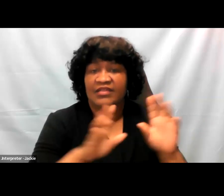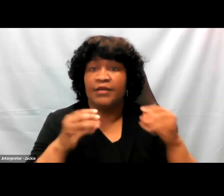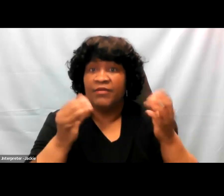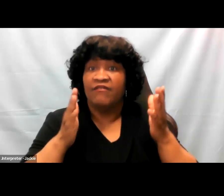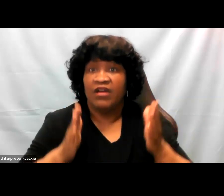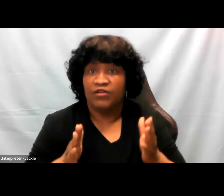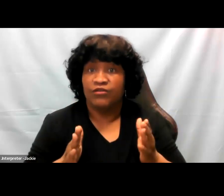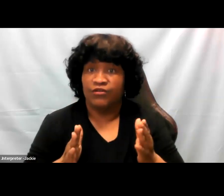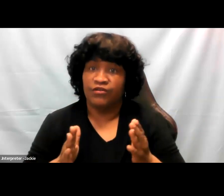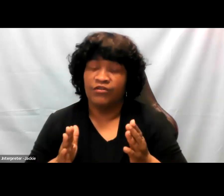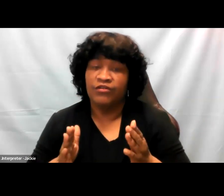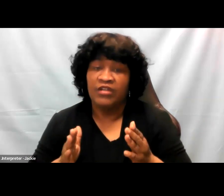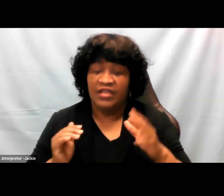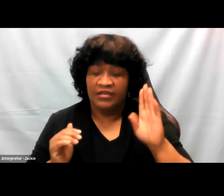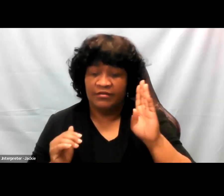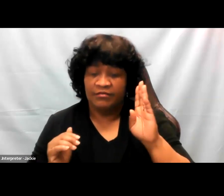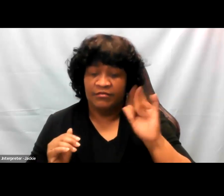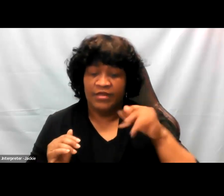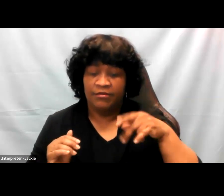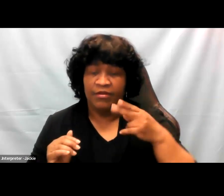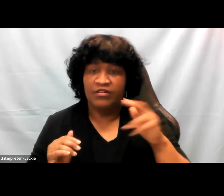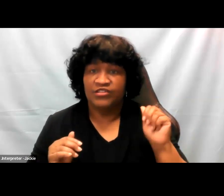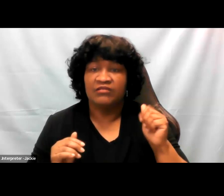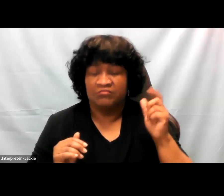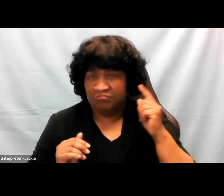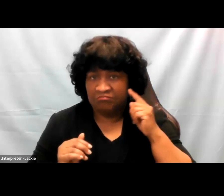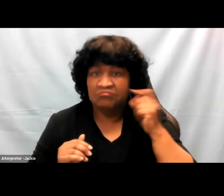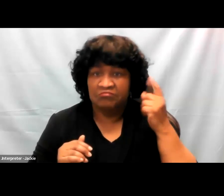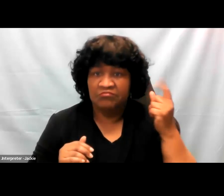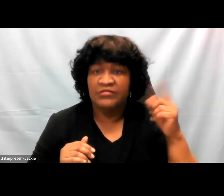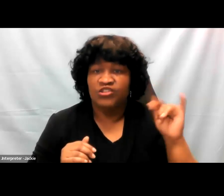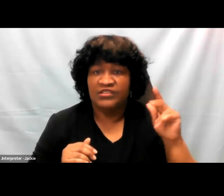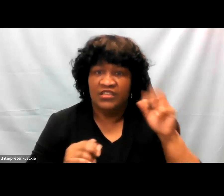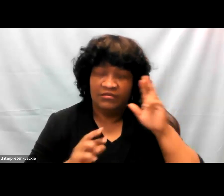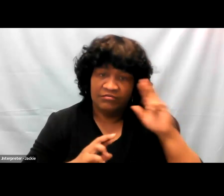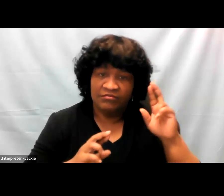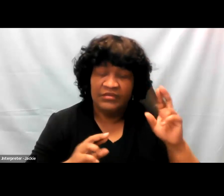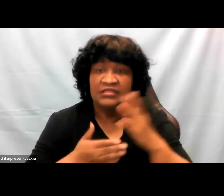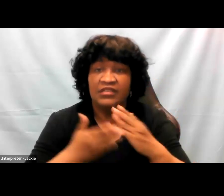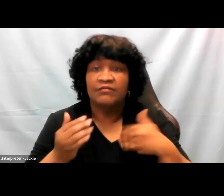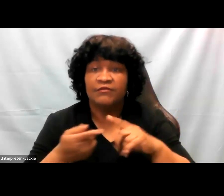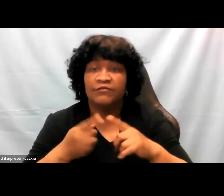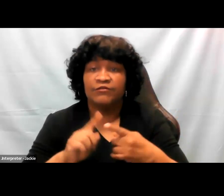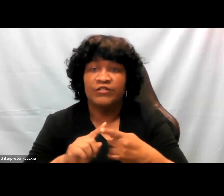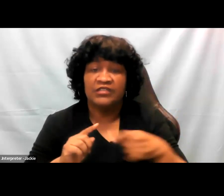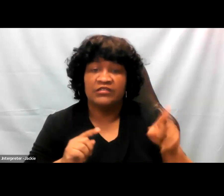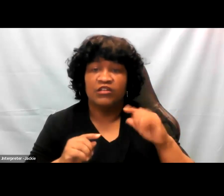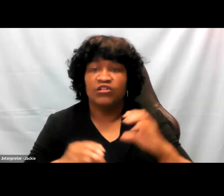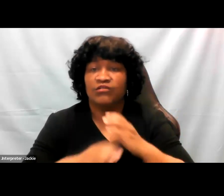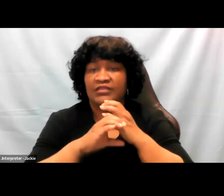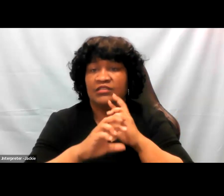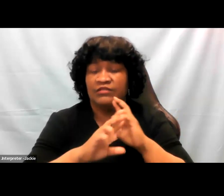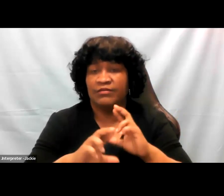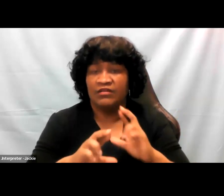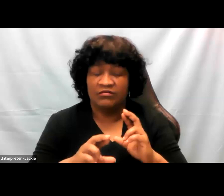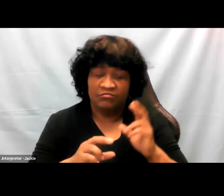provider. Bipasha says, I hear Jessica and respect her point of view. Have friends who are designated crisis responders, and I respect